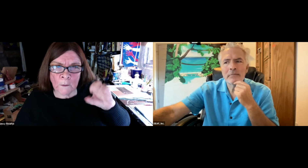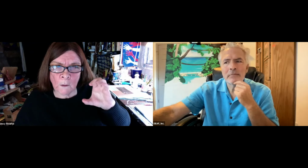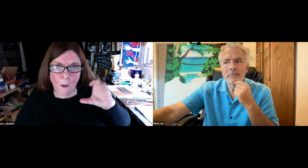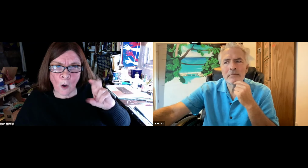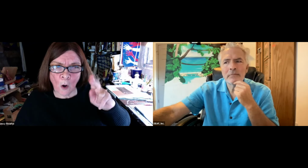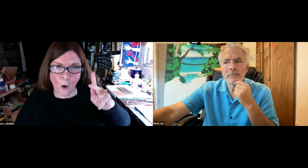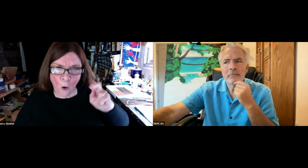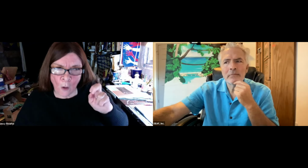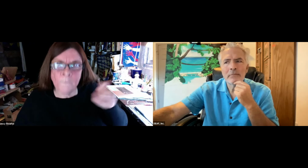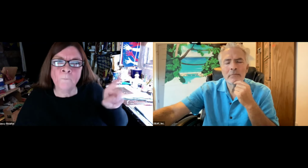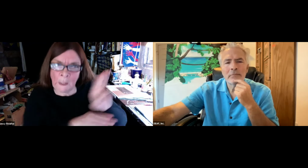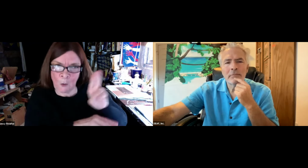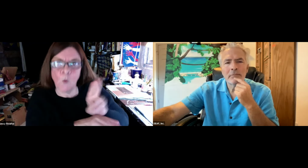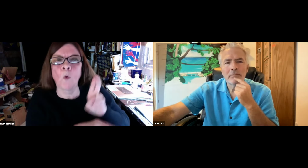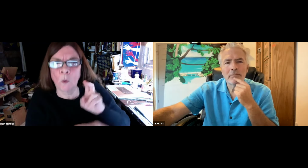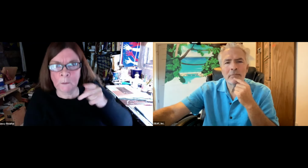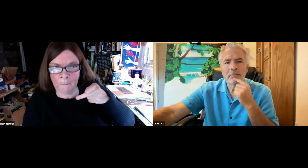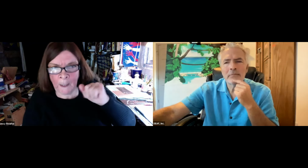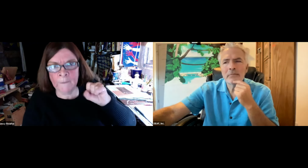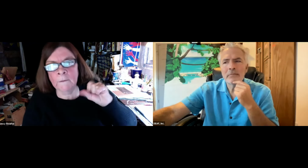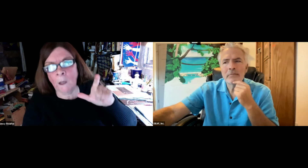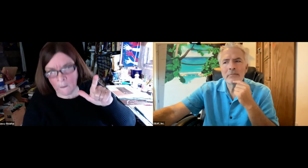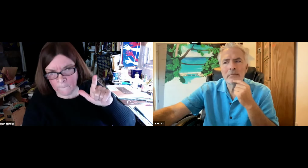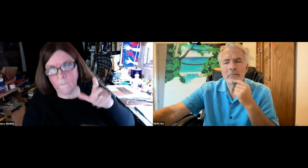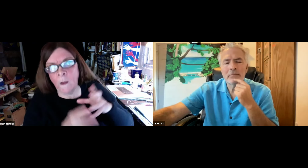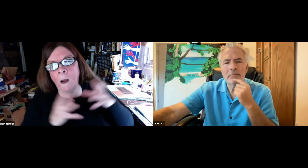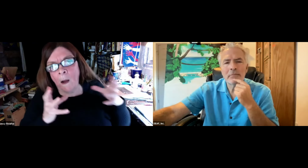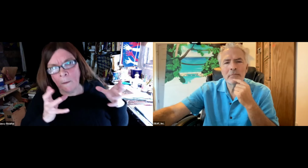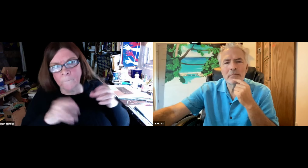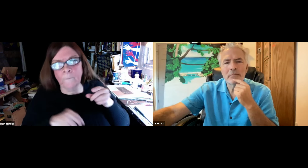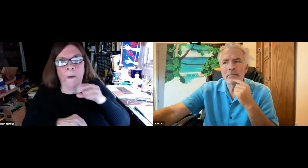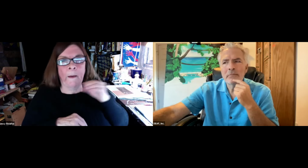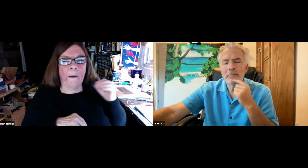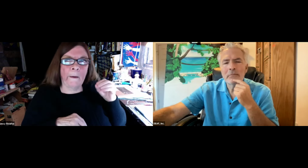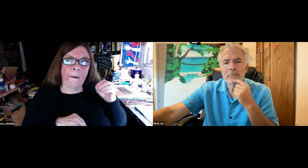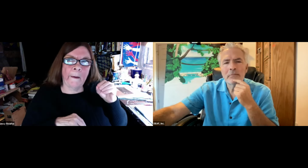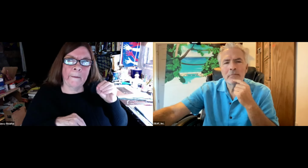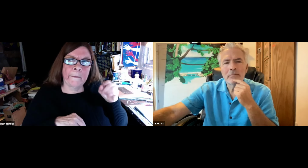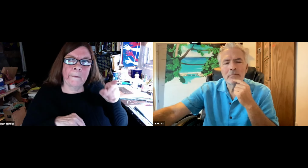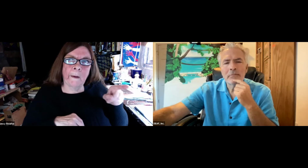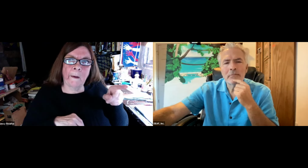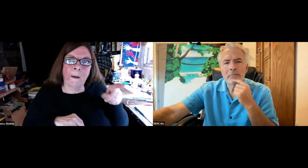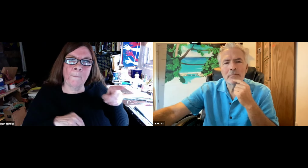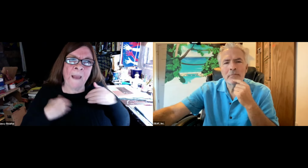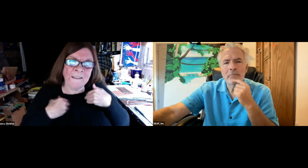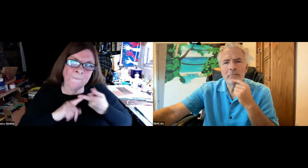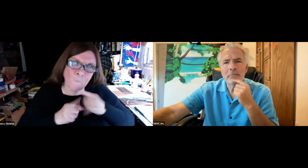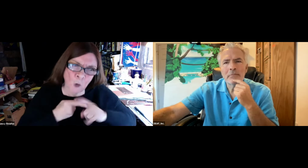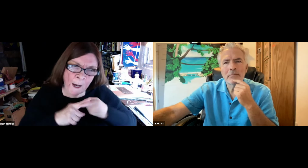People like John Lewis Clark, he used PISL on a regular basis.